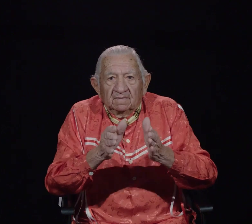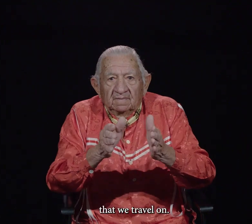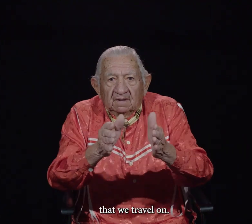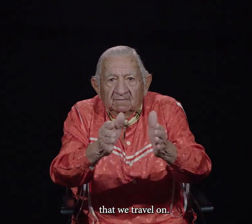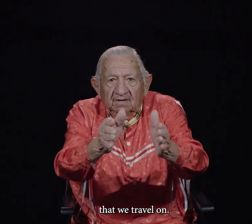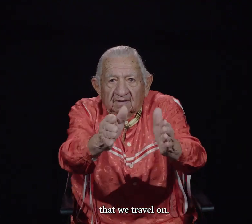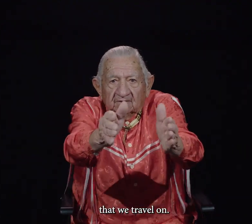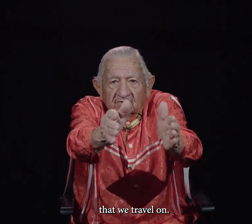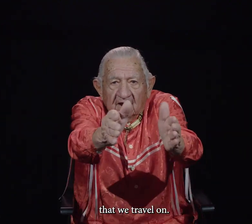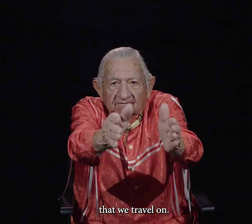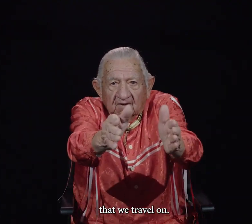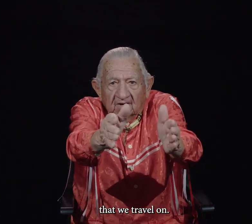that we travel on.